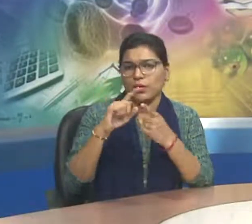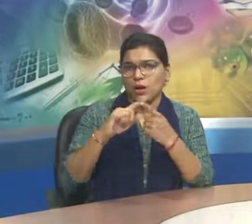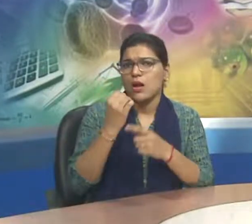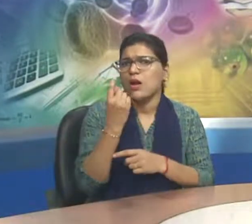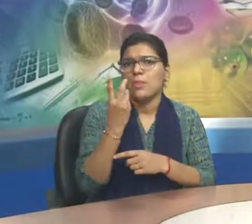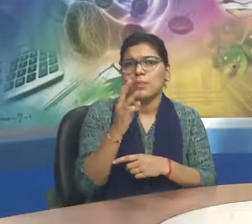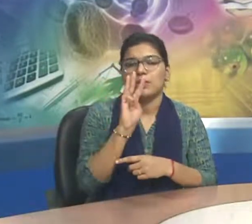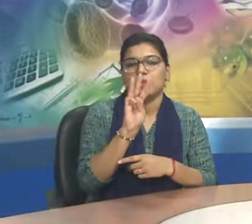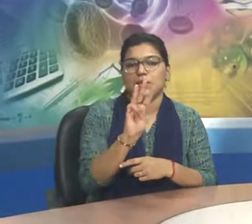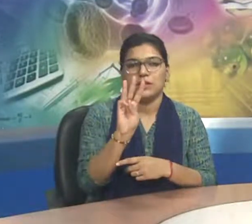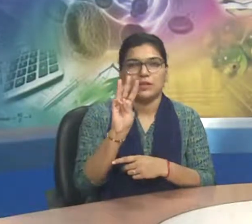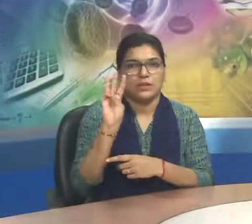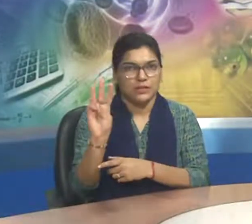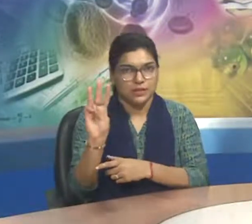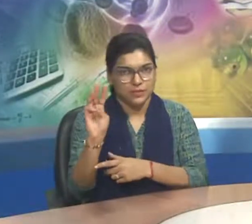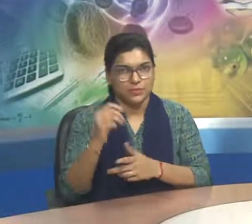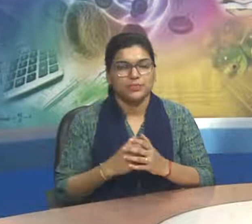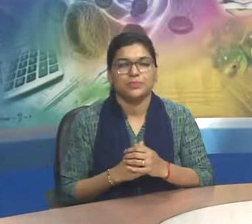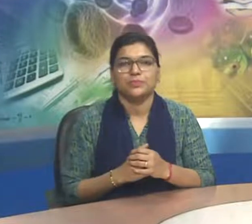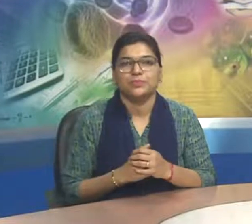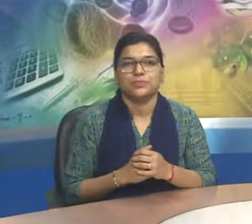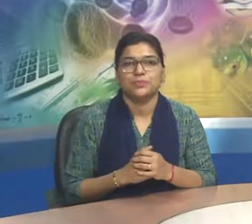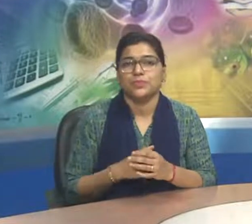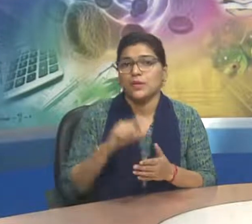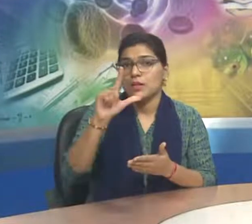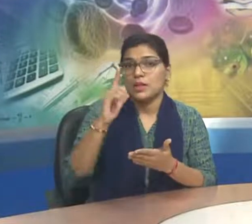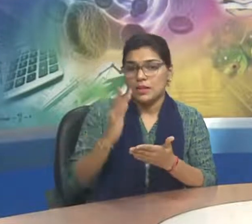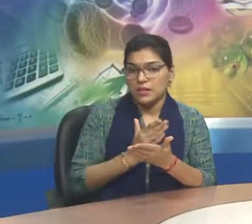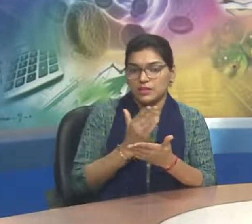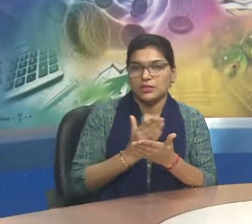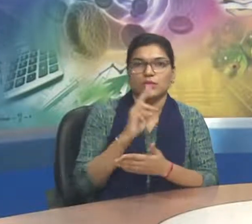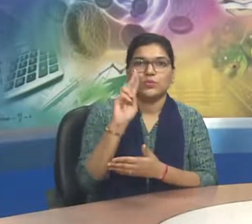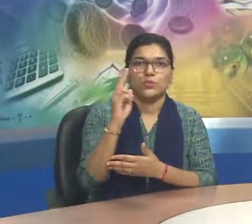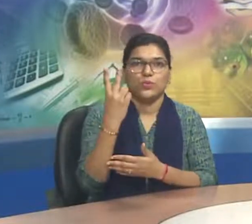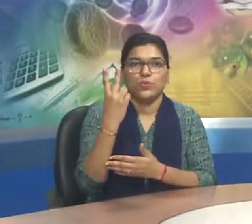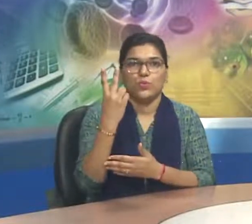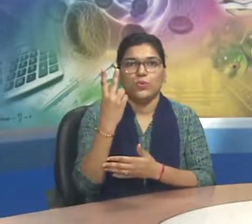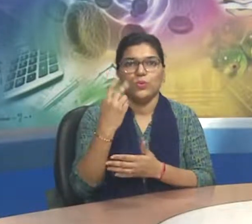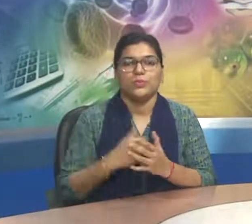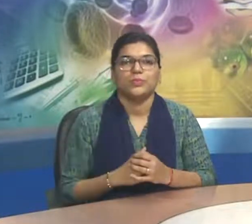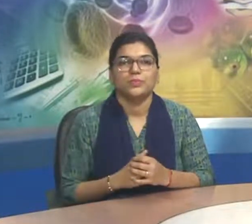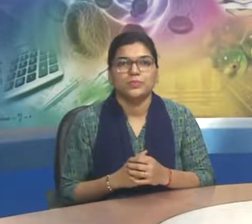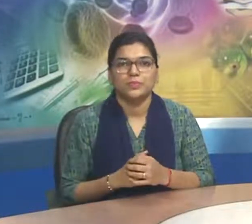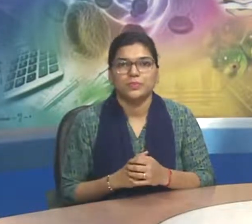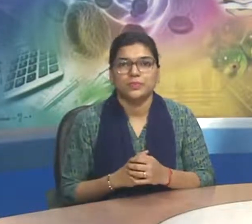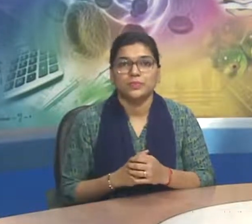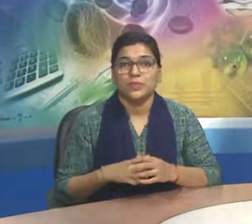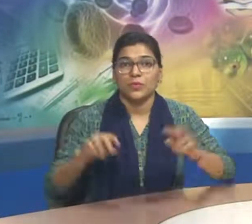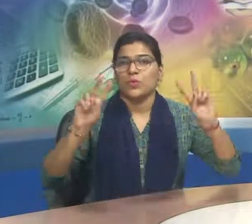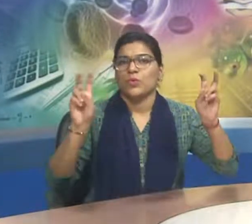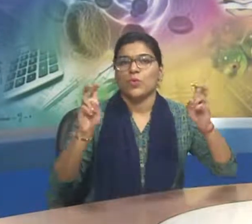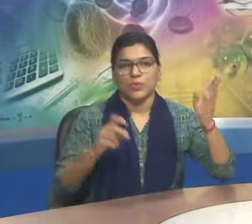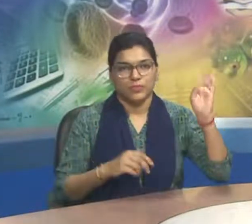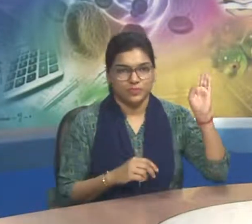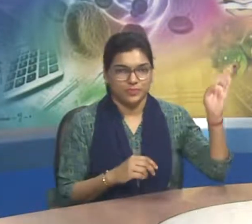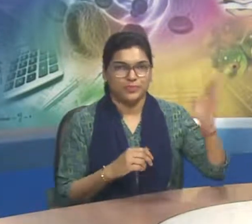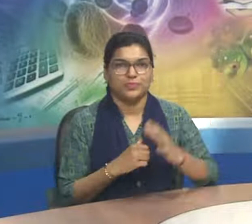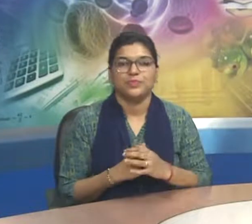level and code number for this subject is 333. Today we are going to do